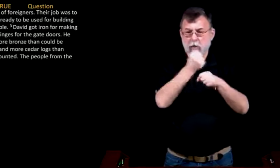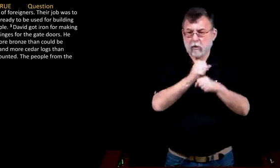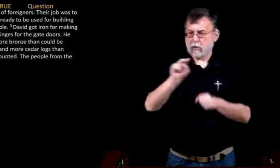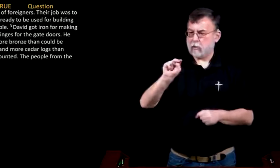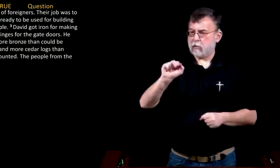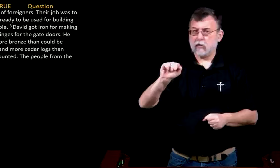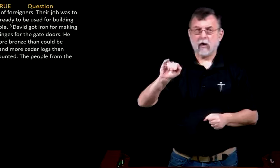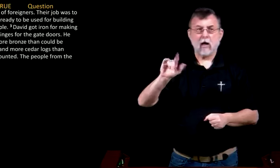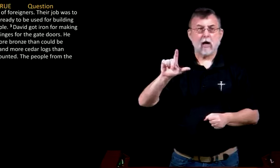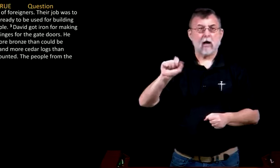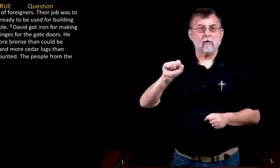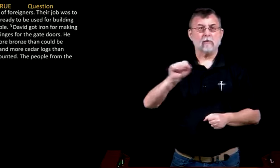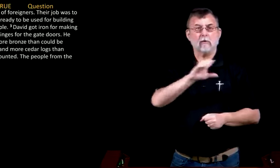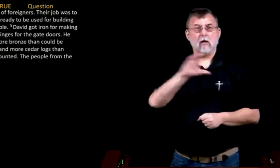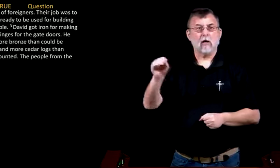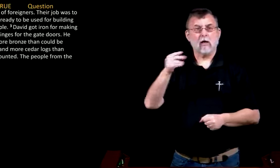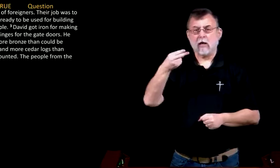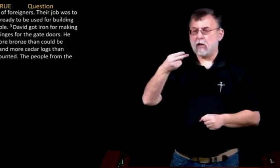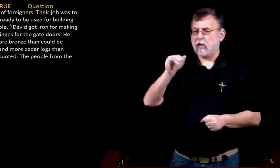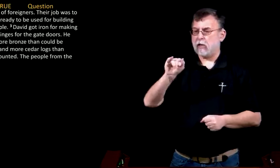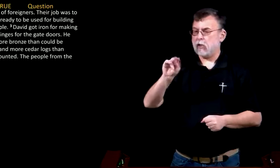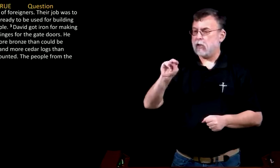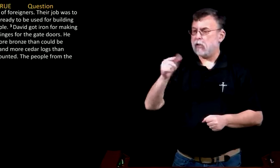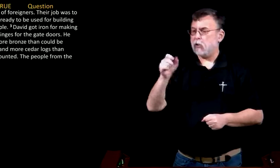nails and hinges for the gate doors.